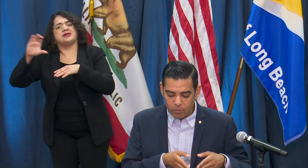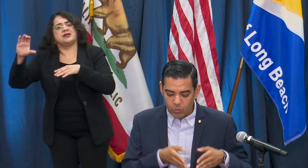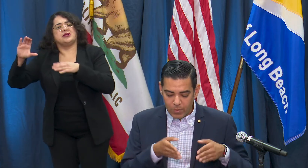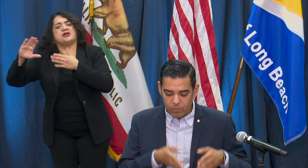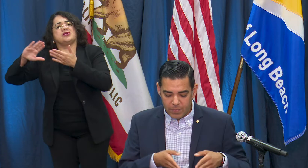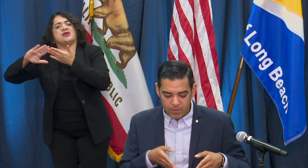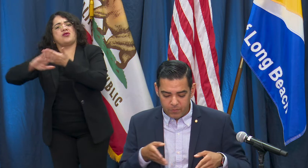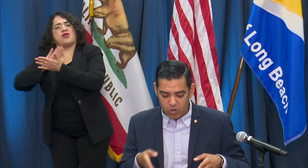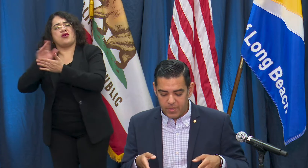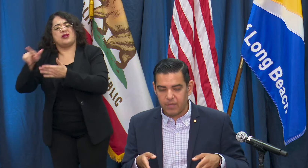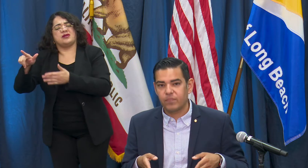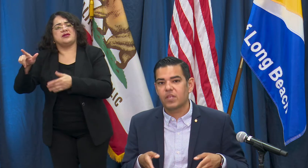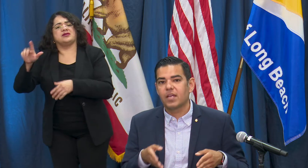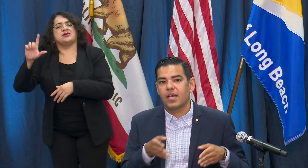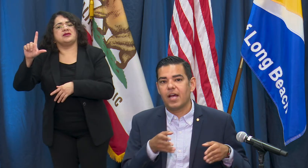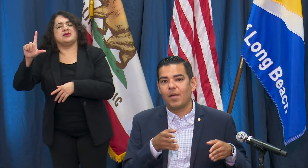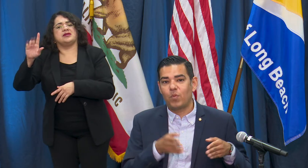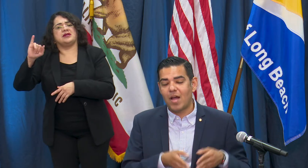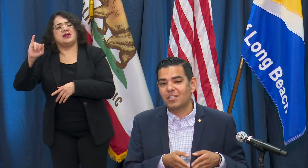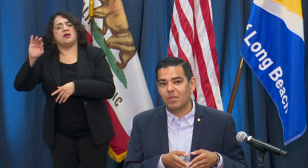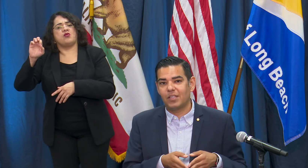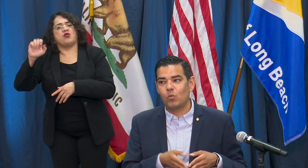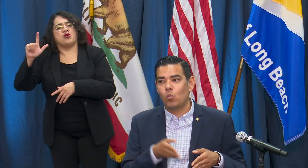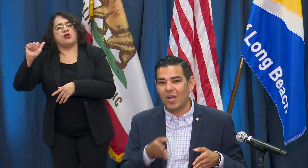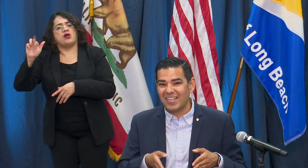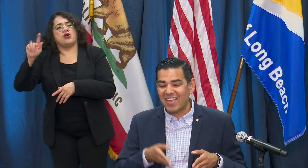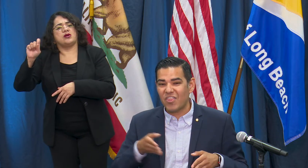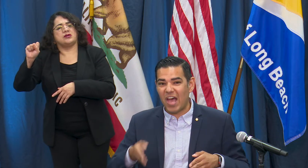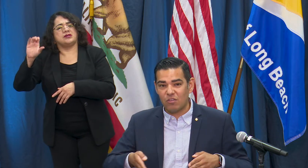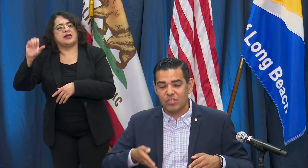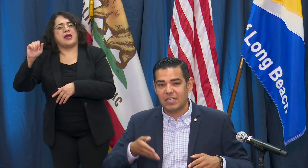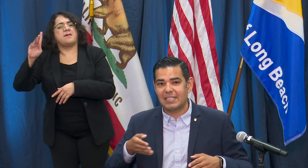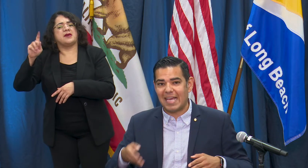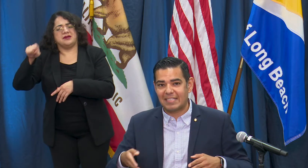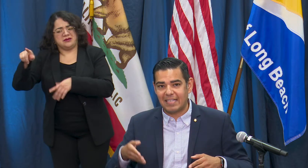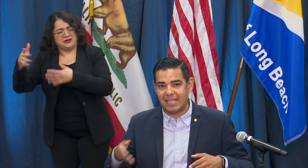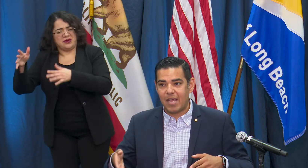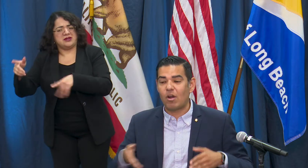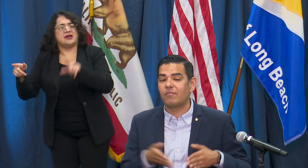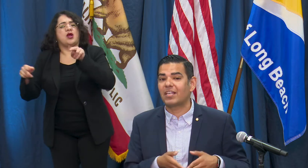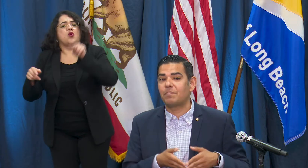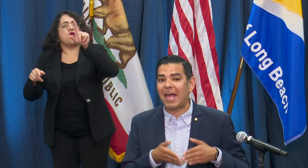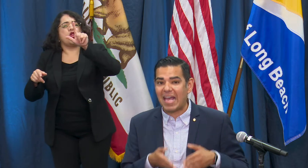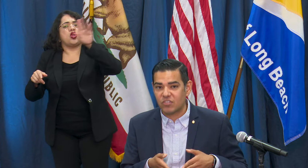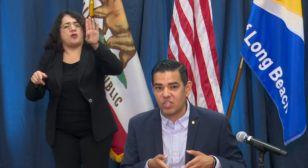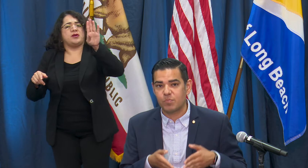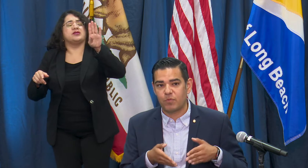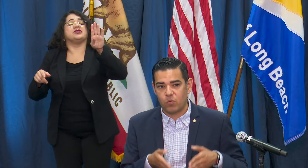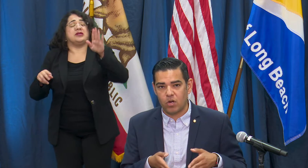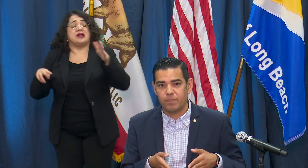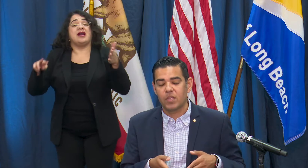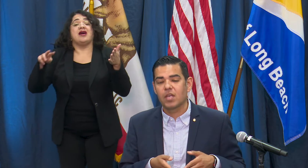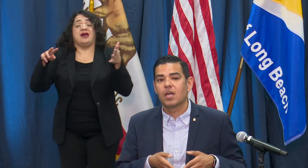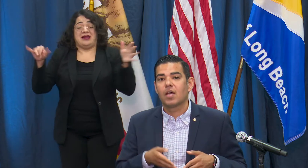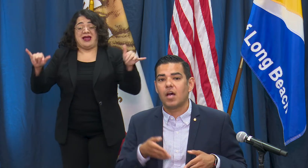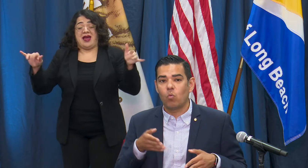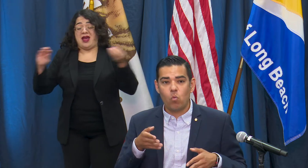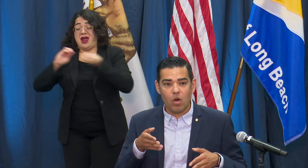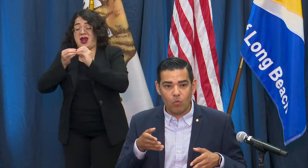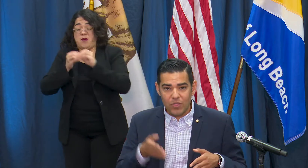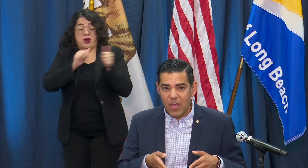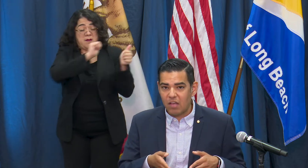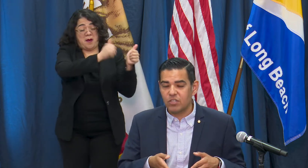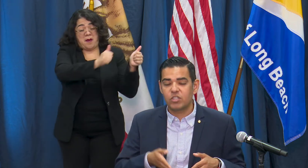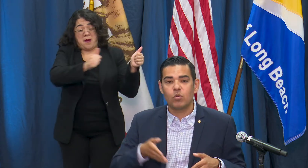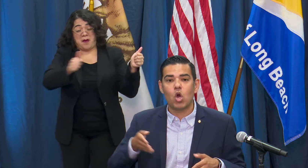We will be performing approximately 1,000 tests a day, or have the capacity to perform